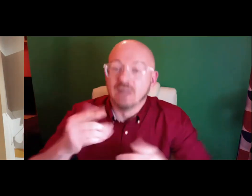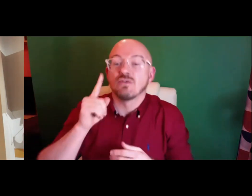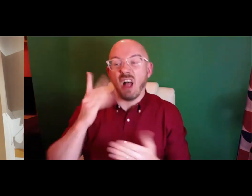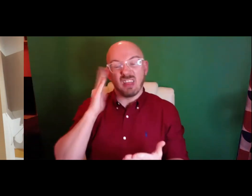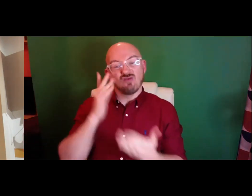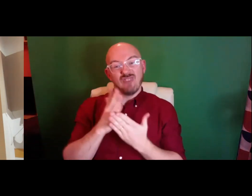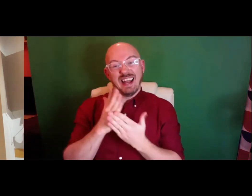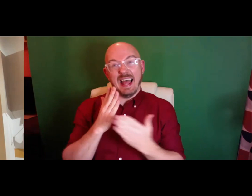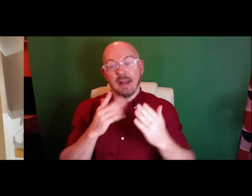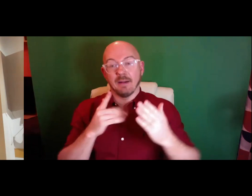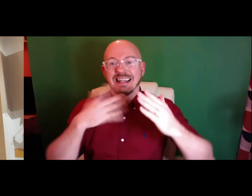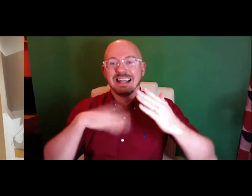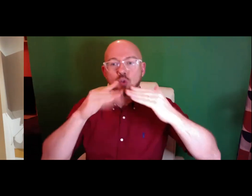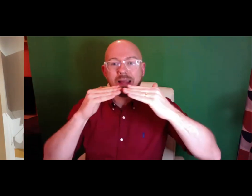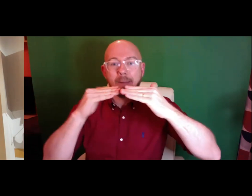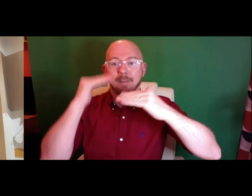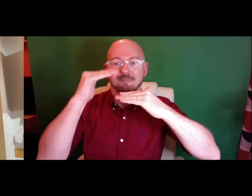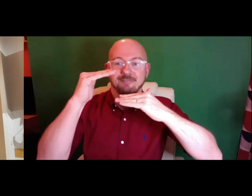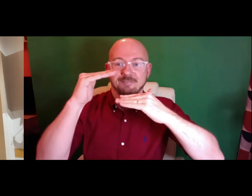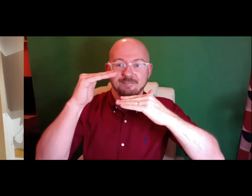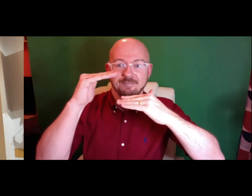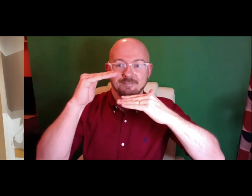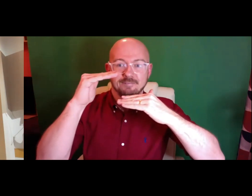They're starting to acquire language.